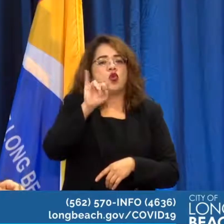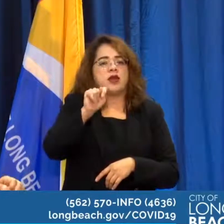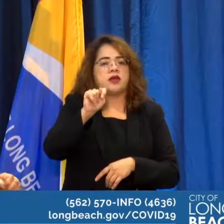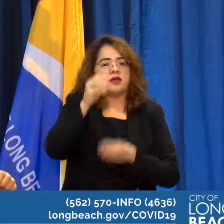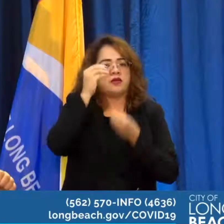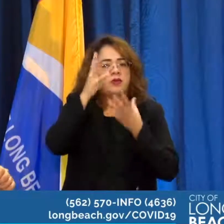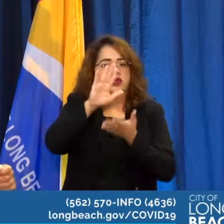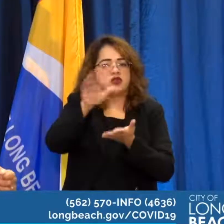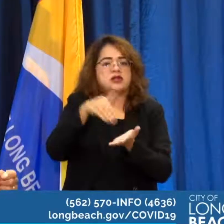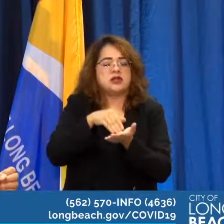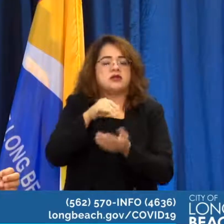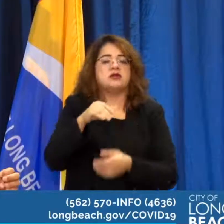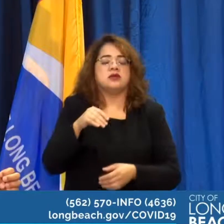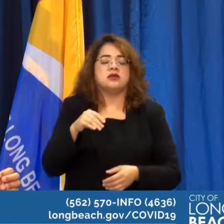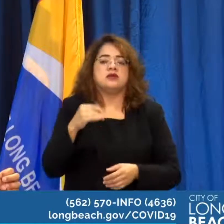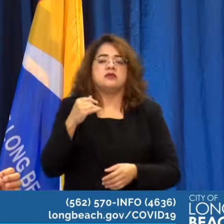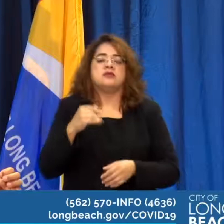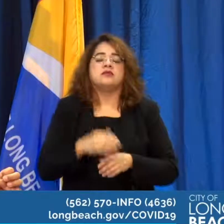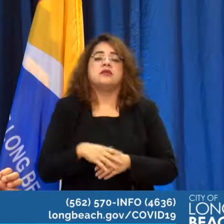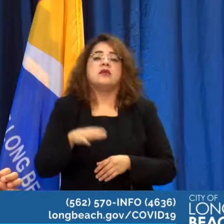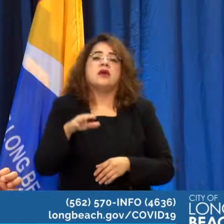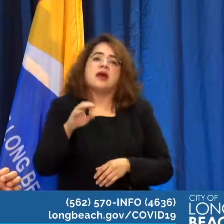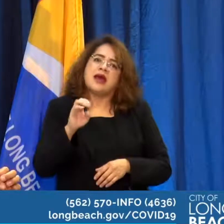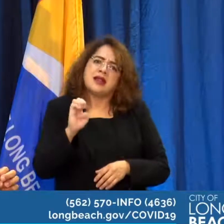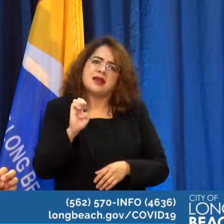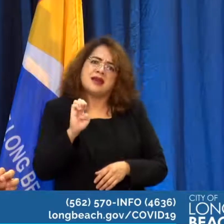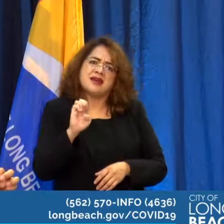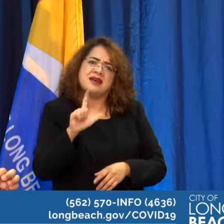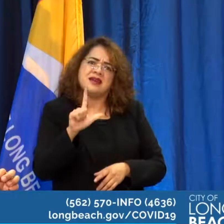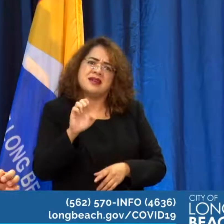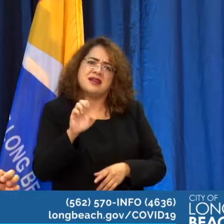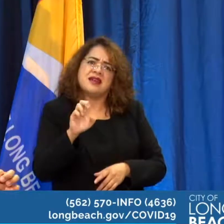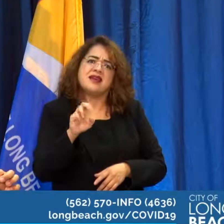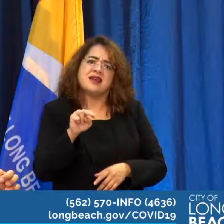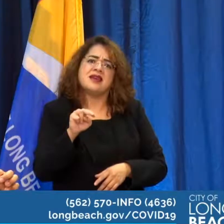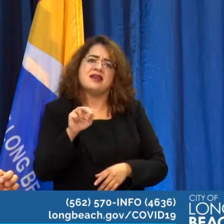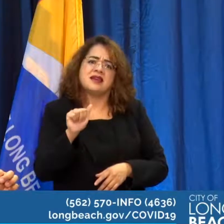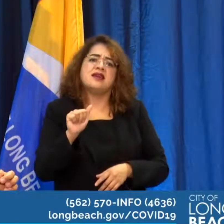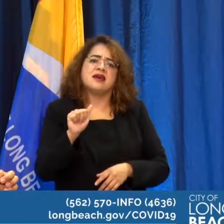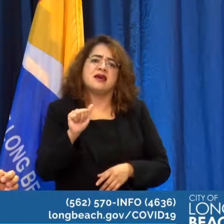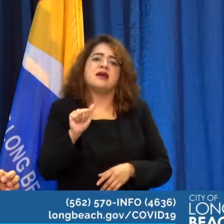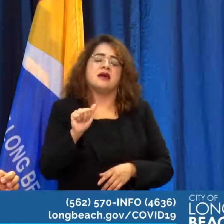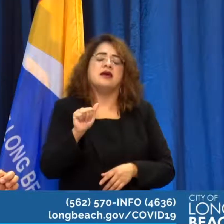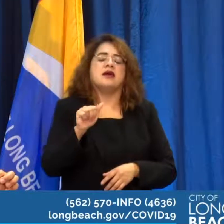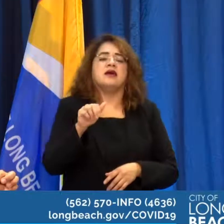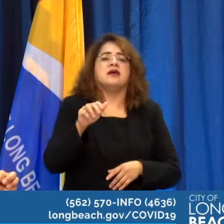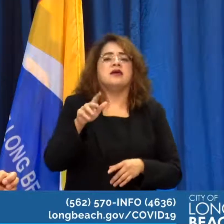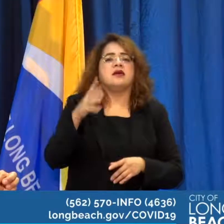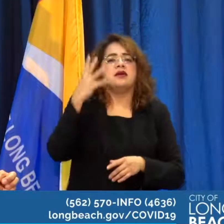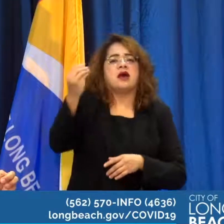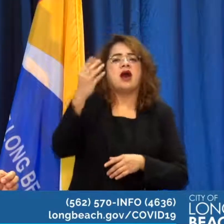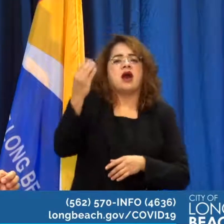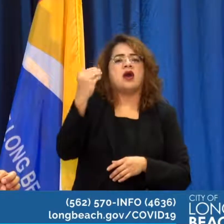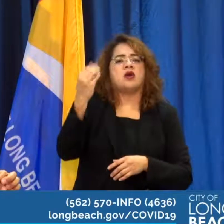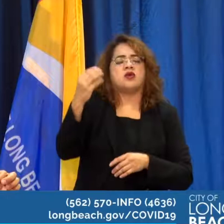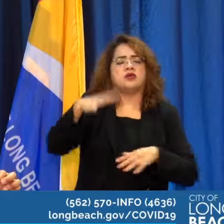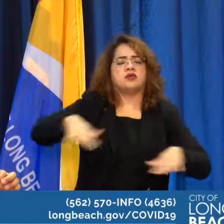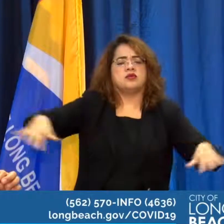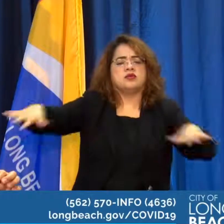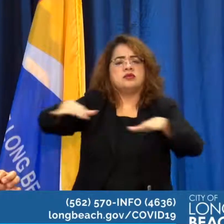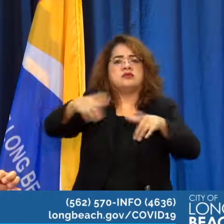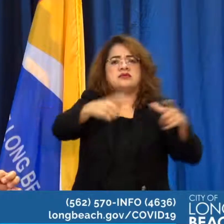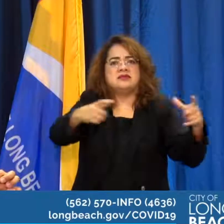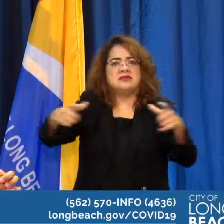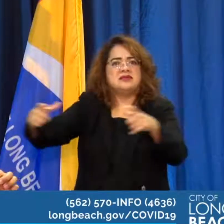Elena. Hi. I wanted to ask, restaurants have offered outdoor dining for months. The current spike